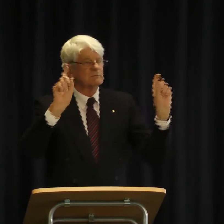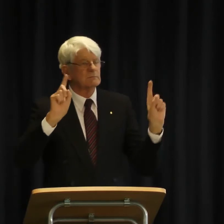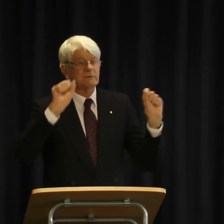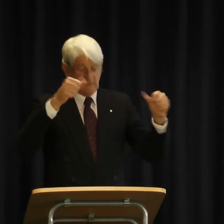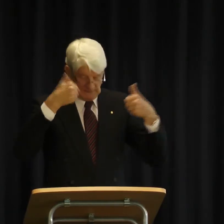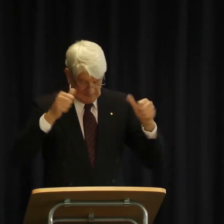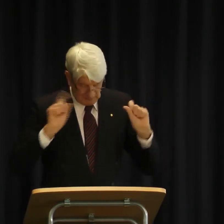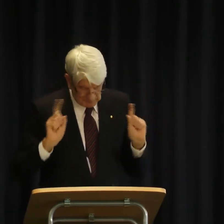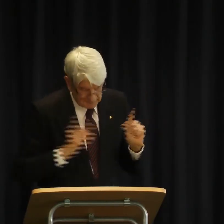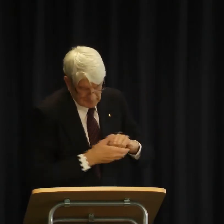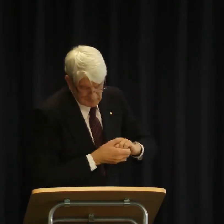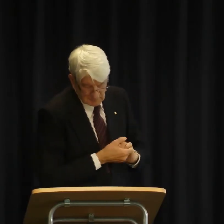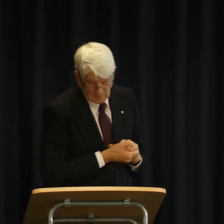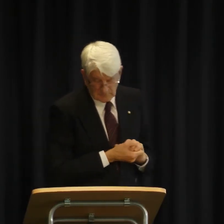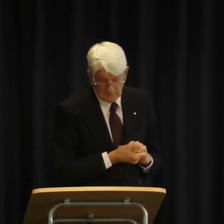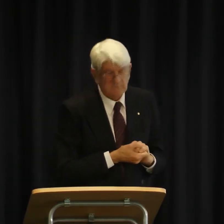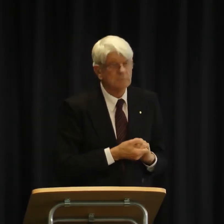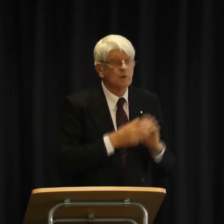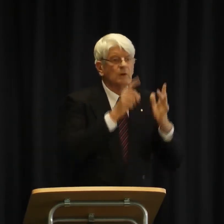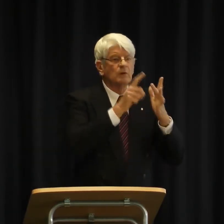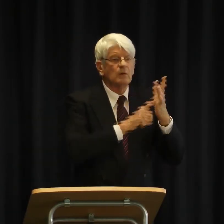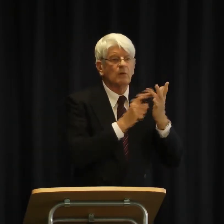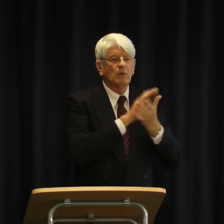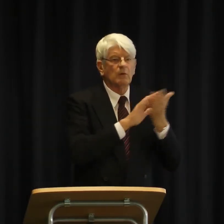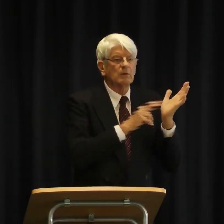I would like to recognise a number of his successes.